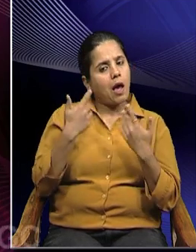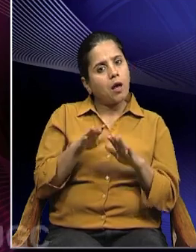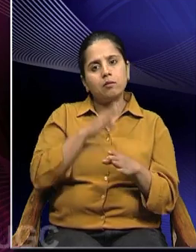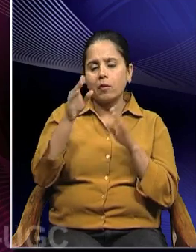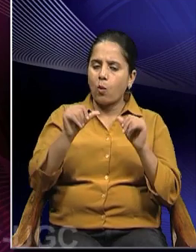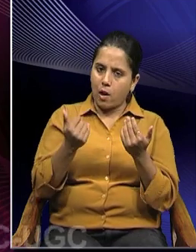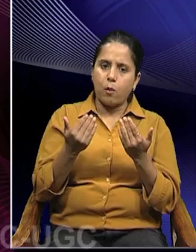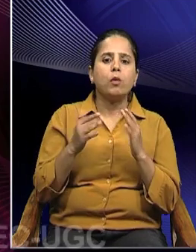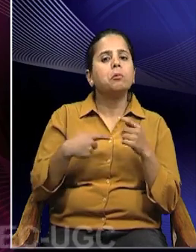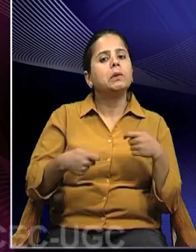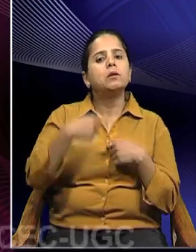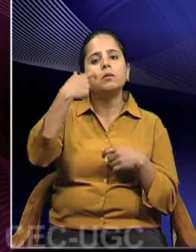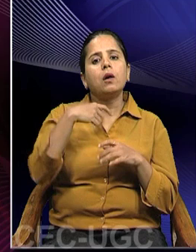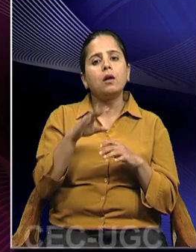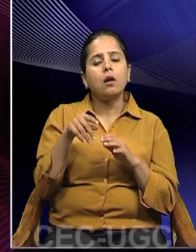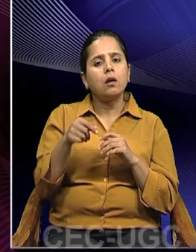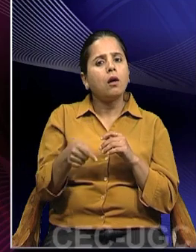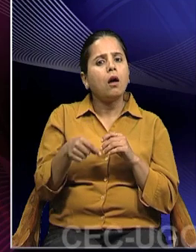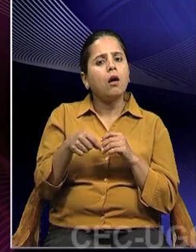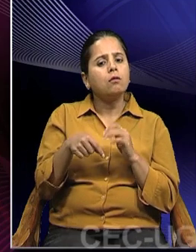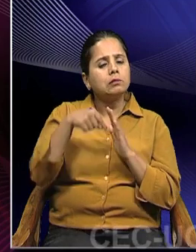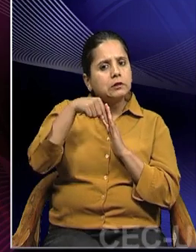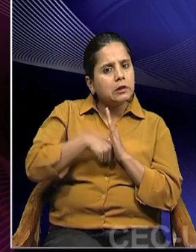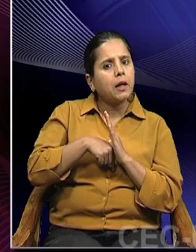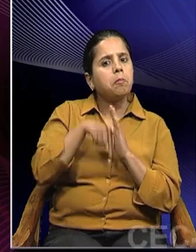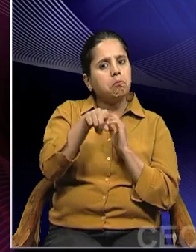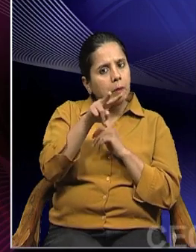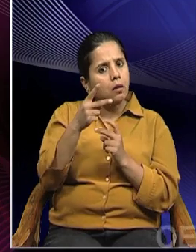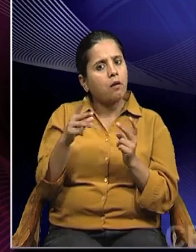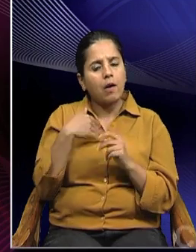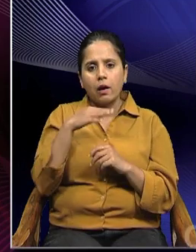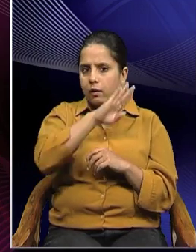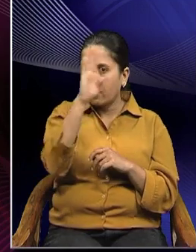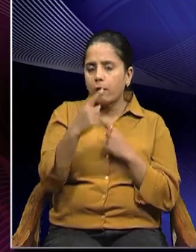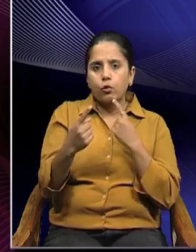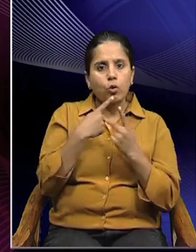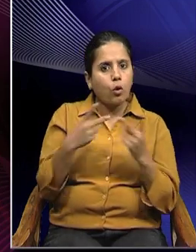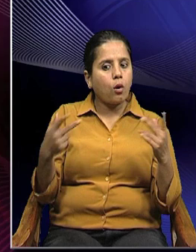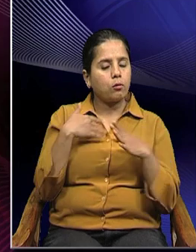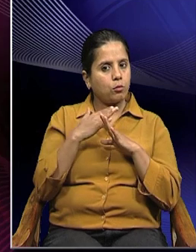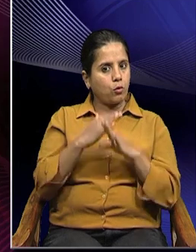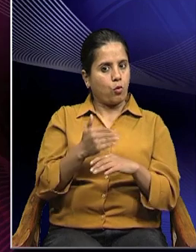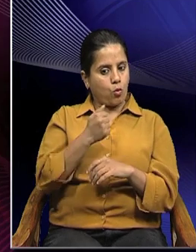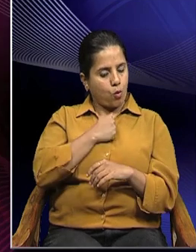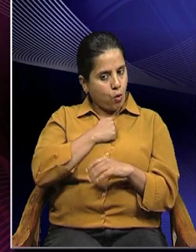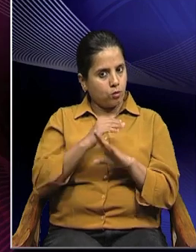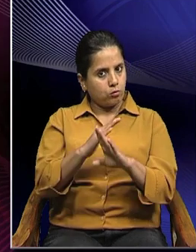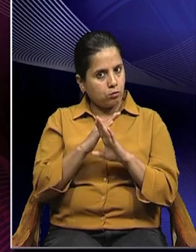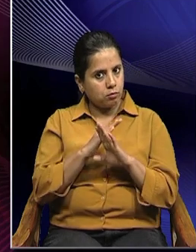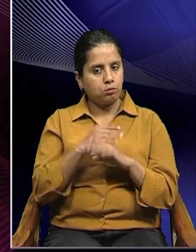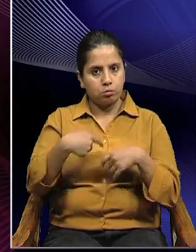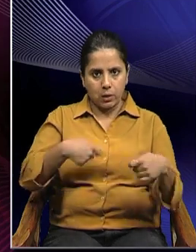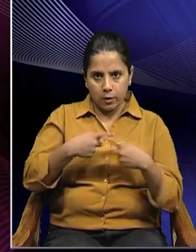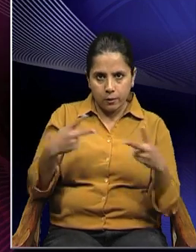So, it has a rooted meaning that we have never been talking about protecting our business into